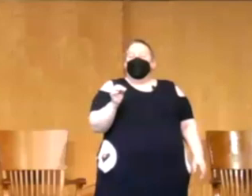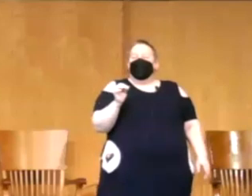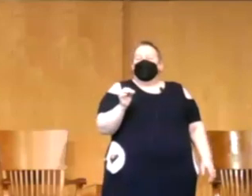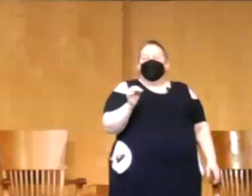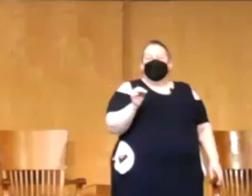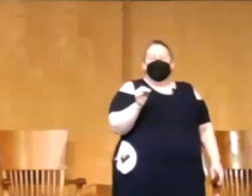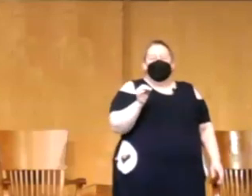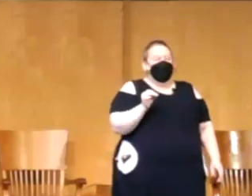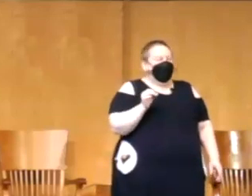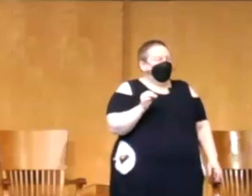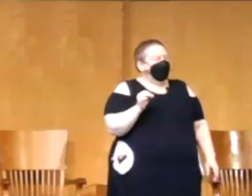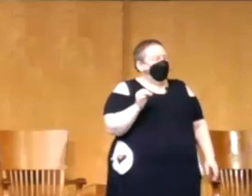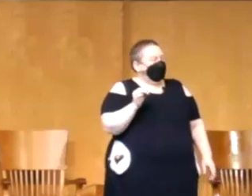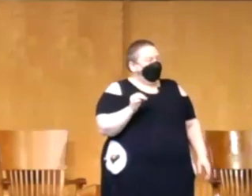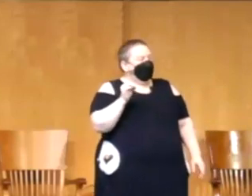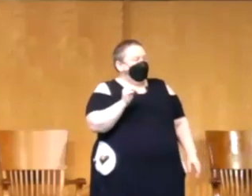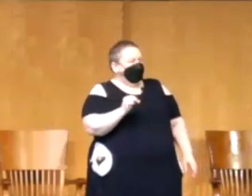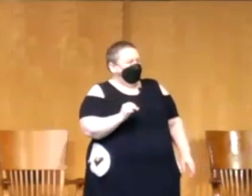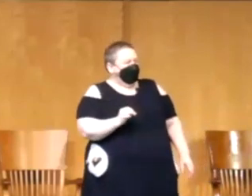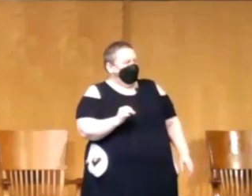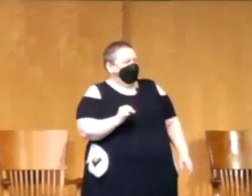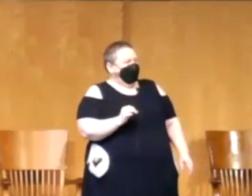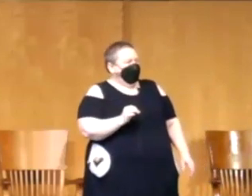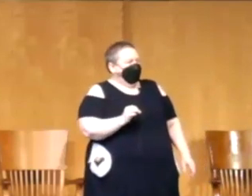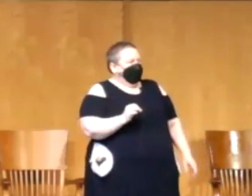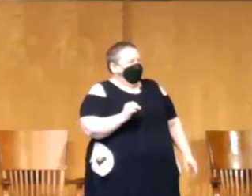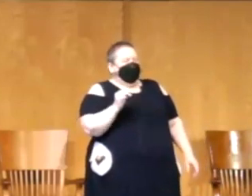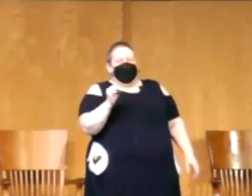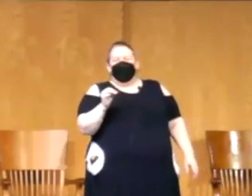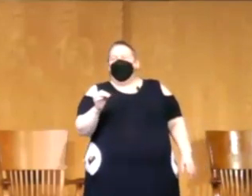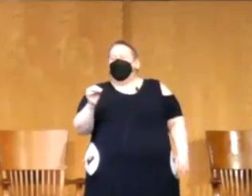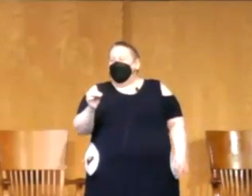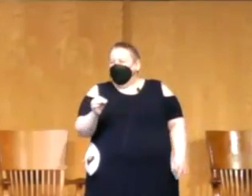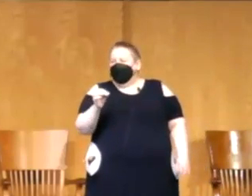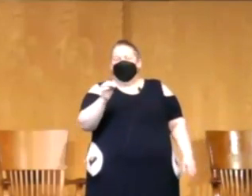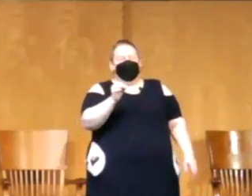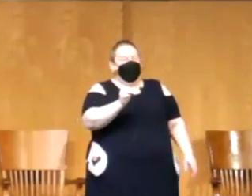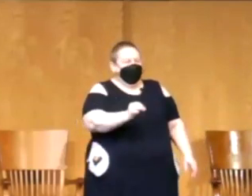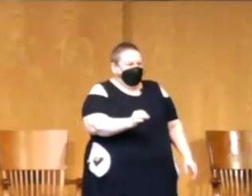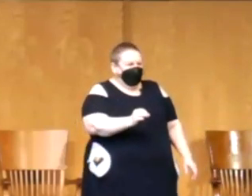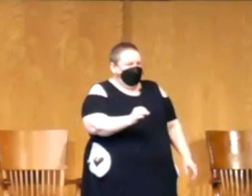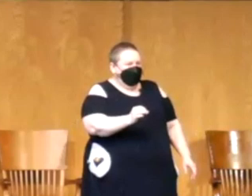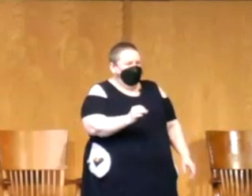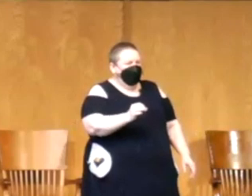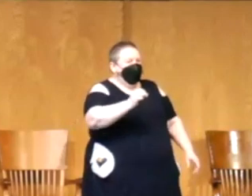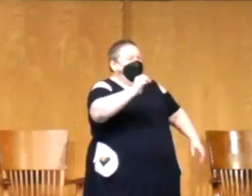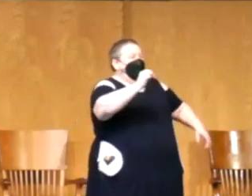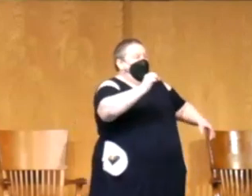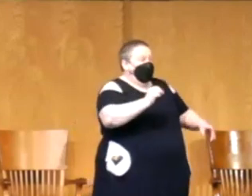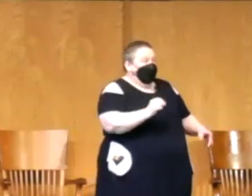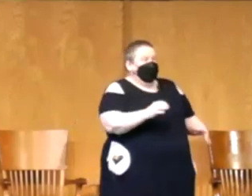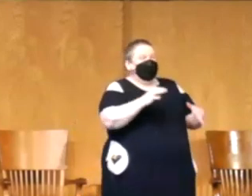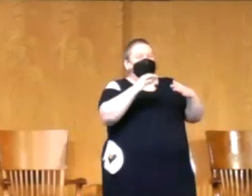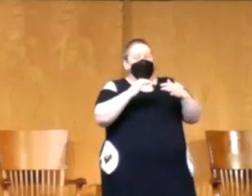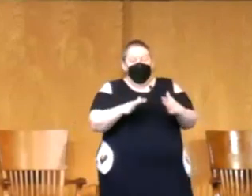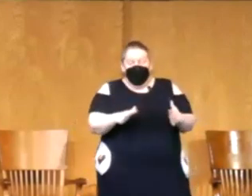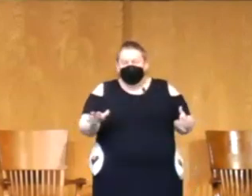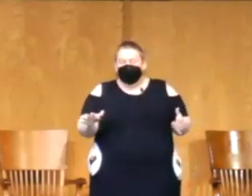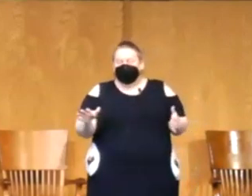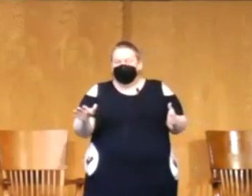Even oxygen in the air that we breathe, if we were to breathe